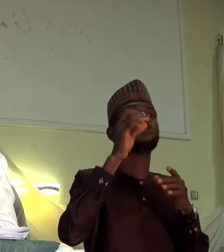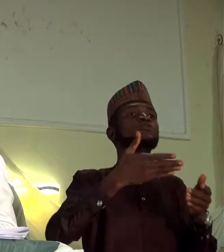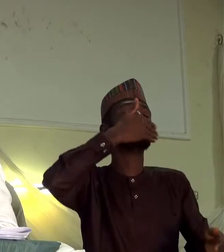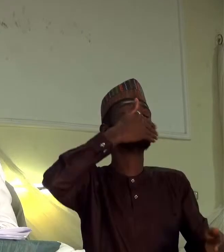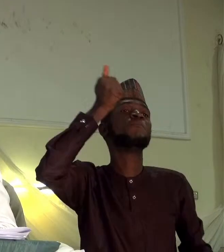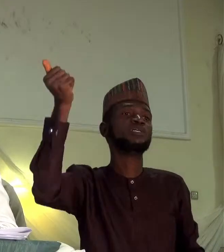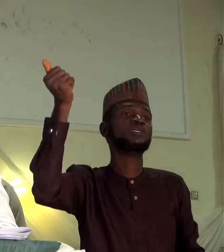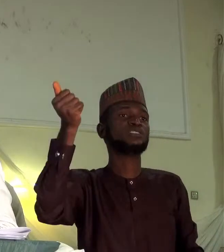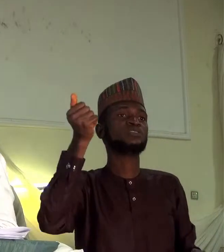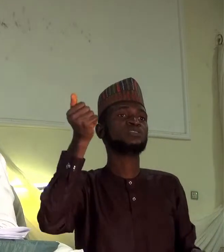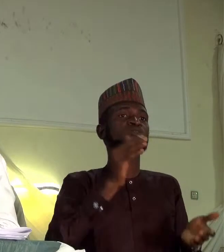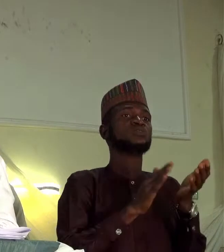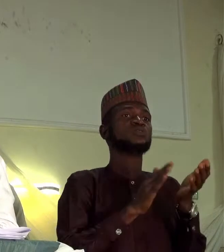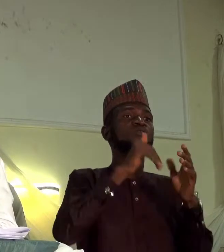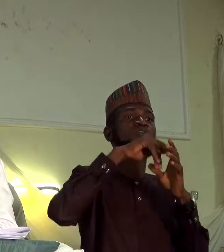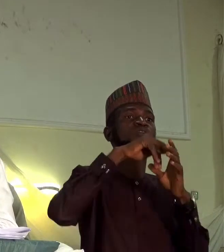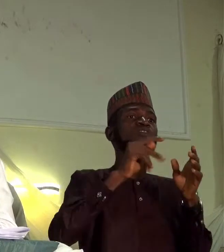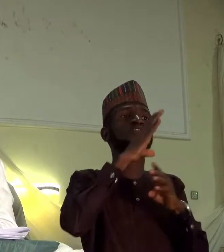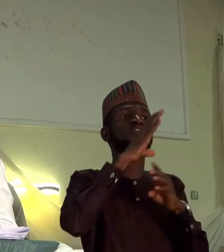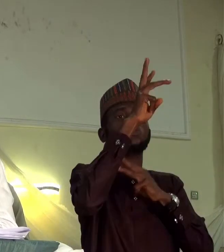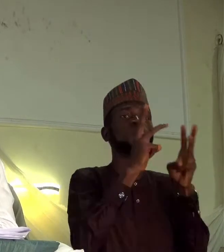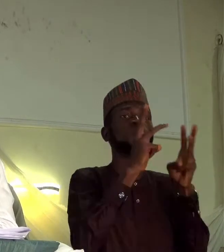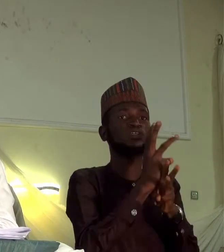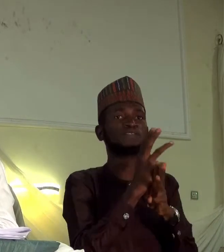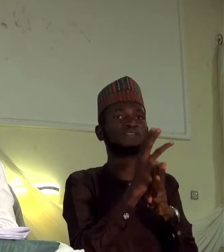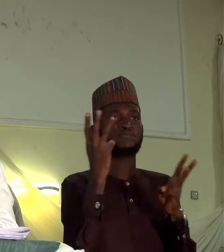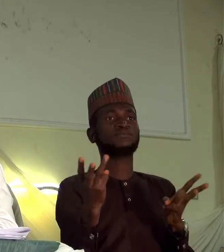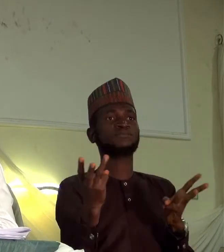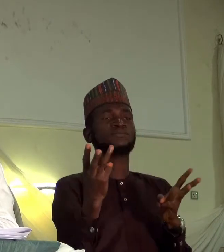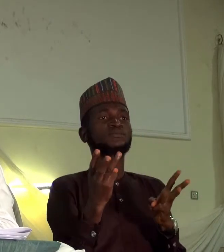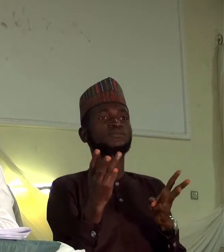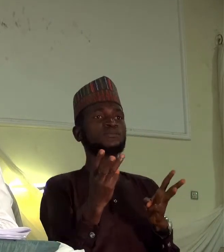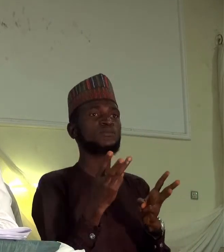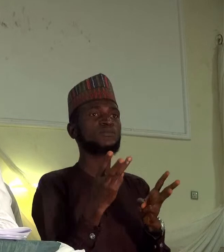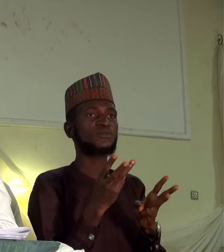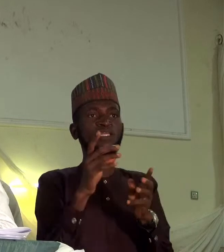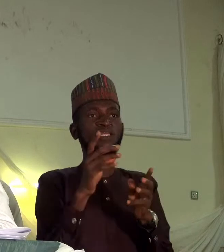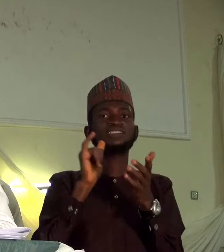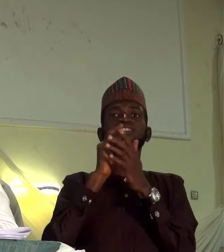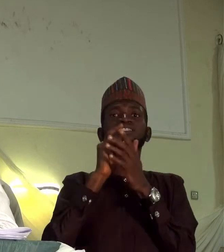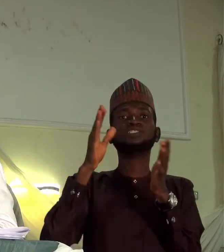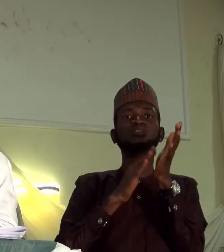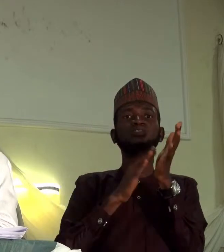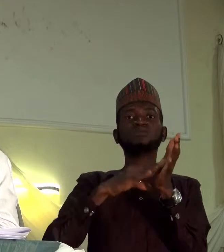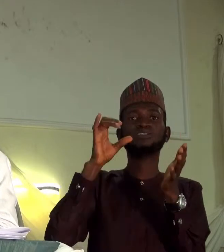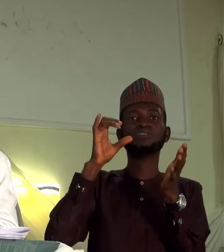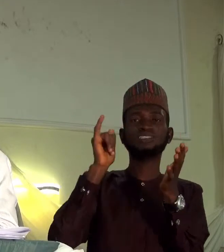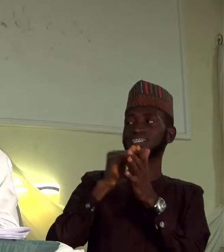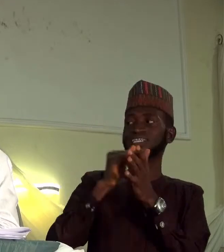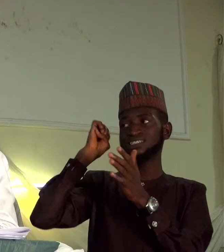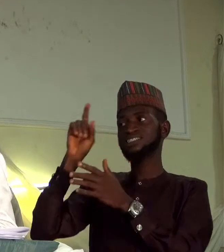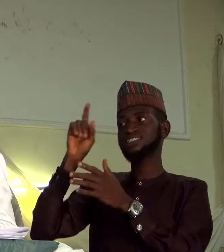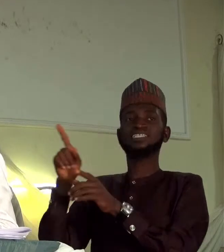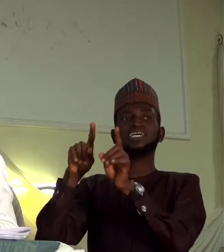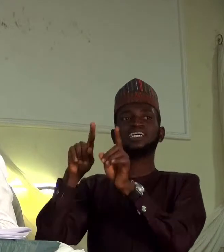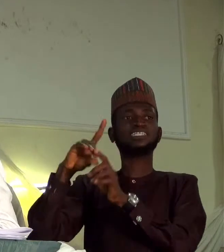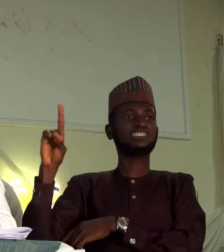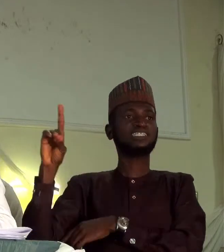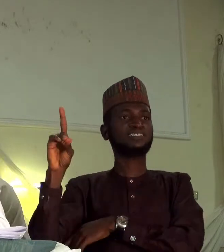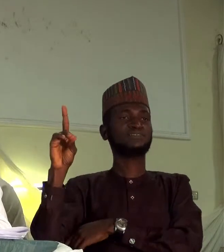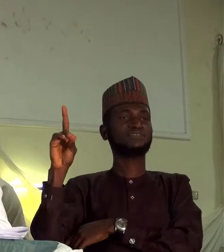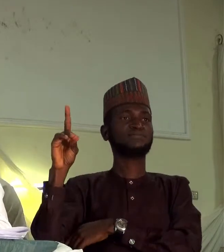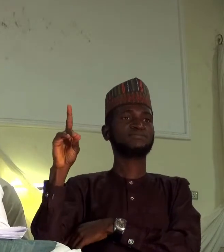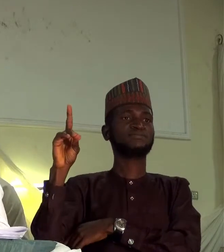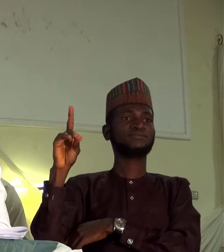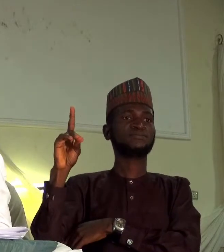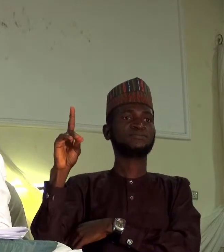school is that ma ni local authority primary school agbon agbede the school that I attended where I started from nti mo ma so fun student mi nu